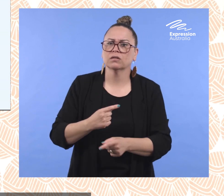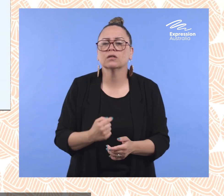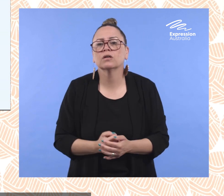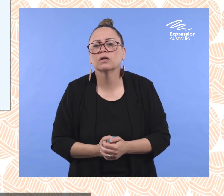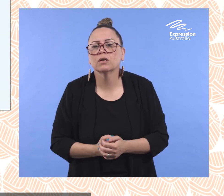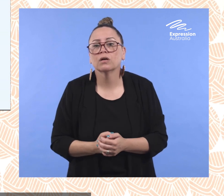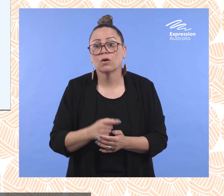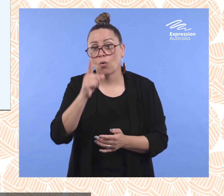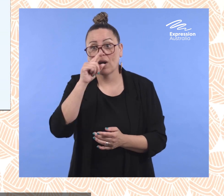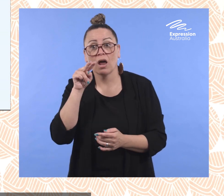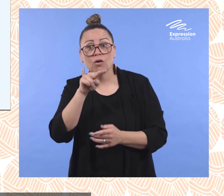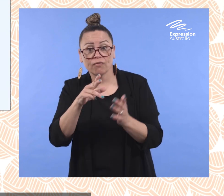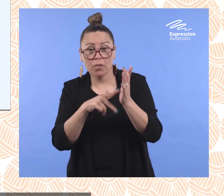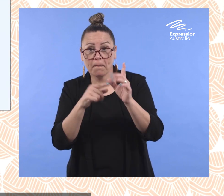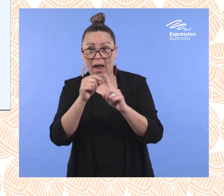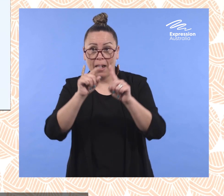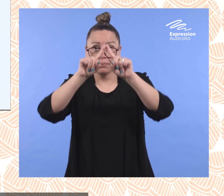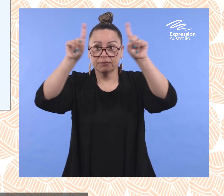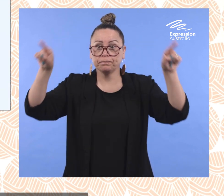to this map.